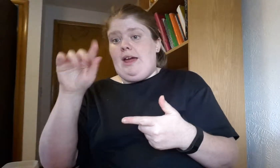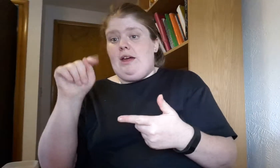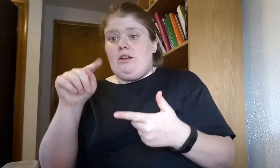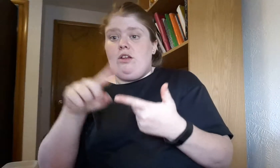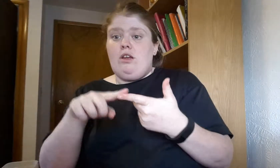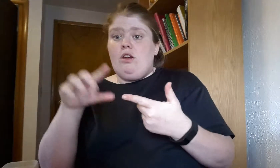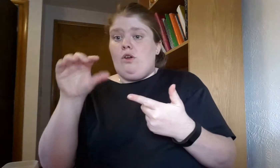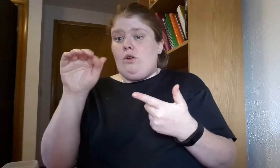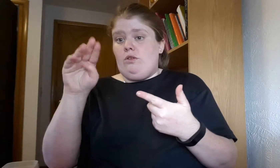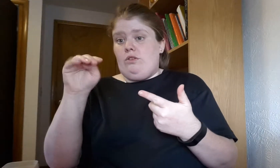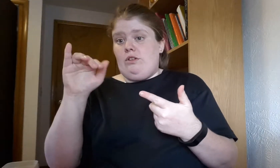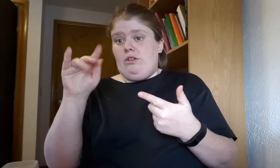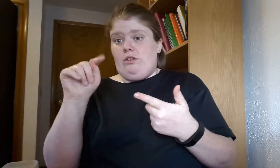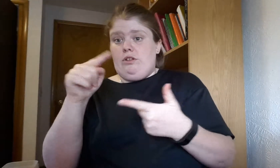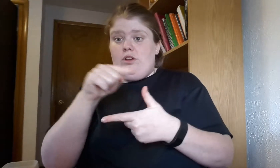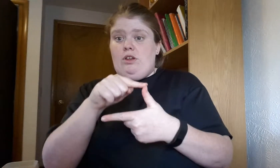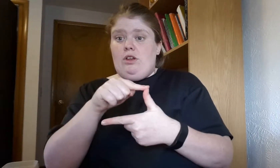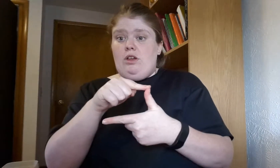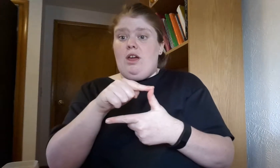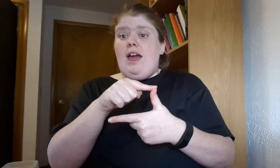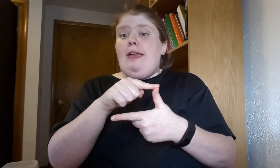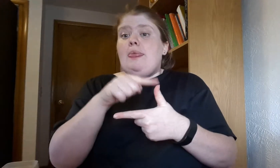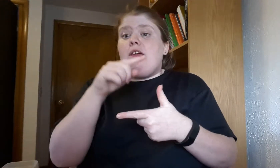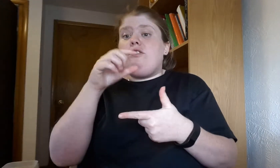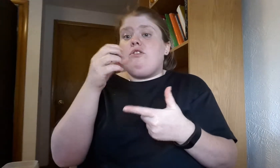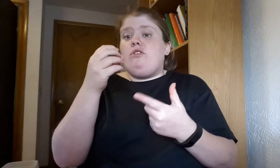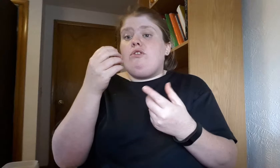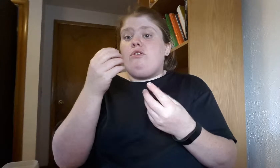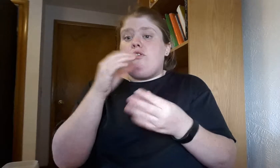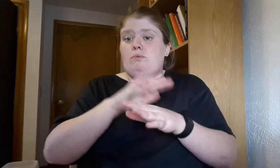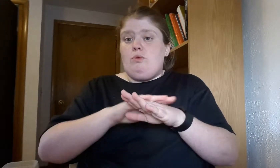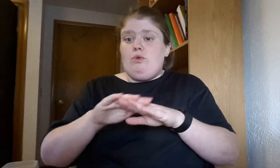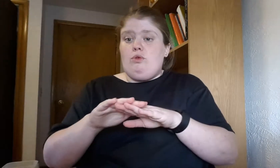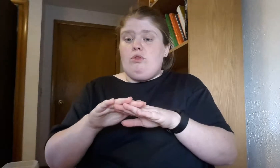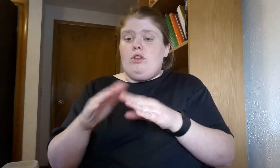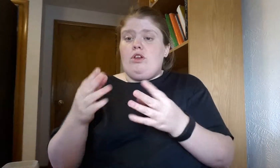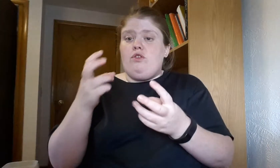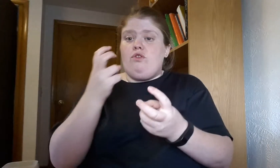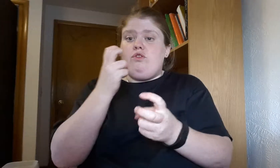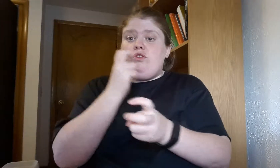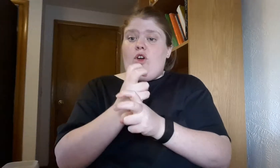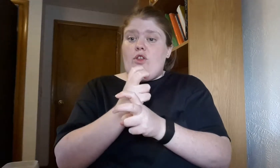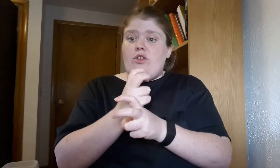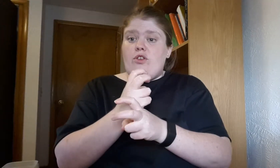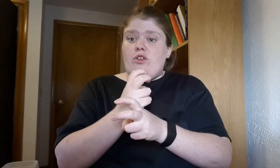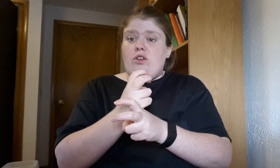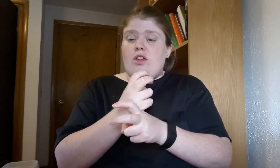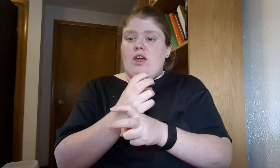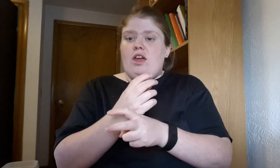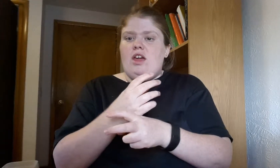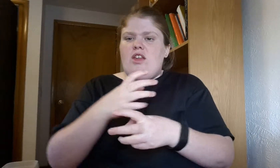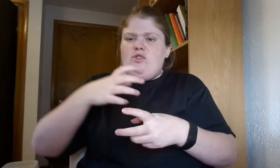compact bone is smooth, solid, and is also known as a dense bone.